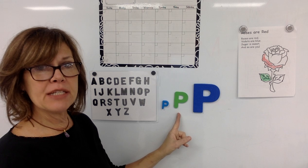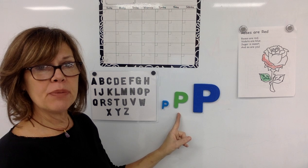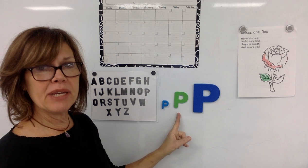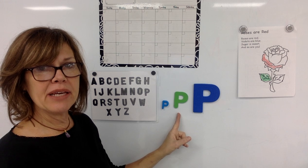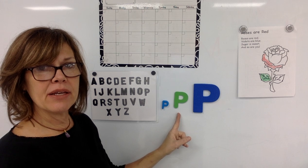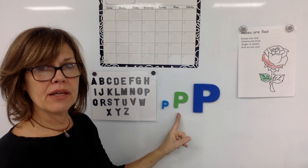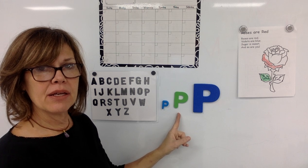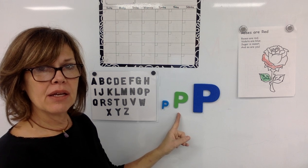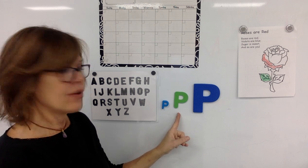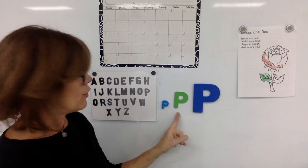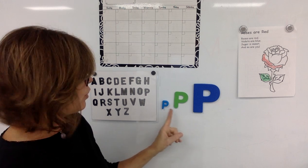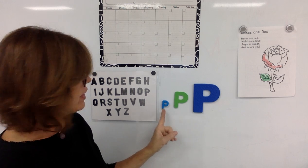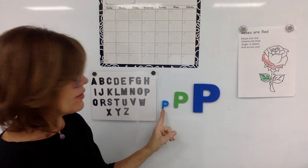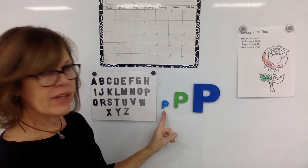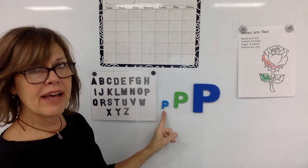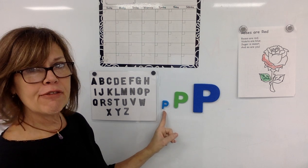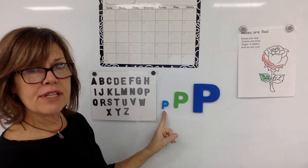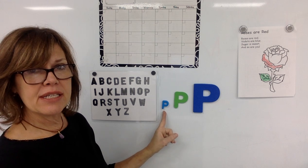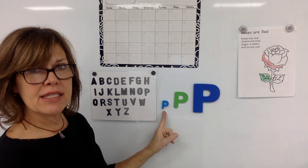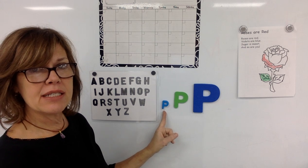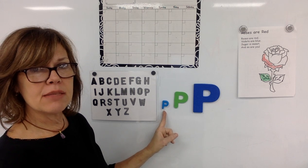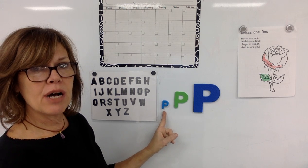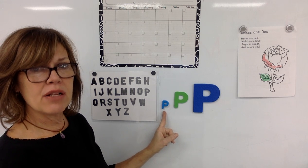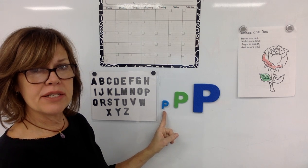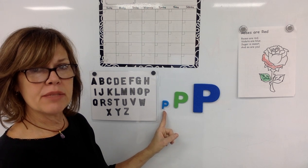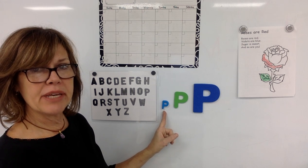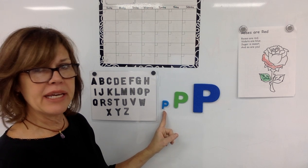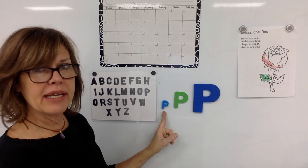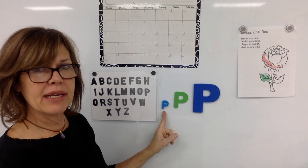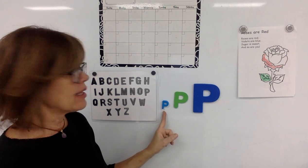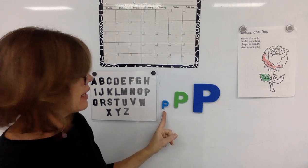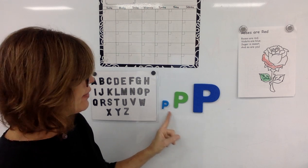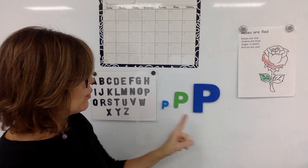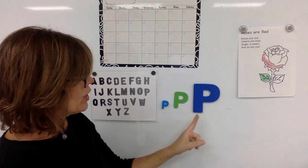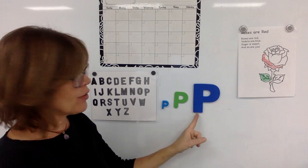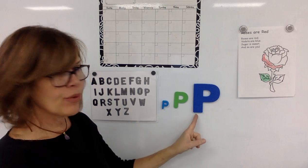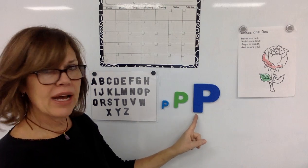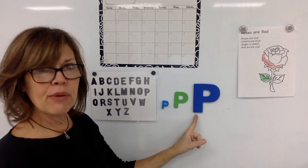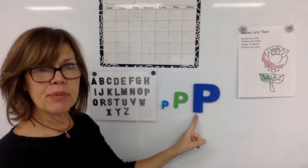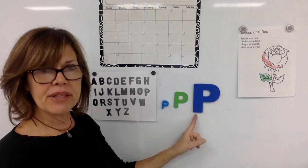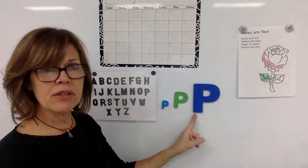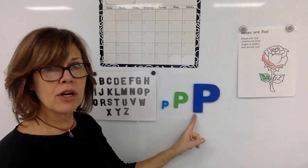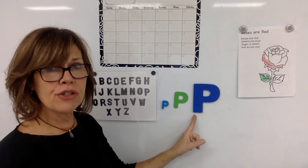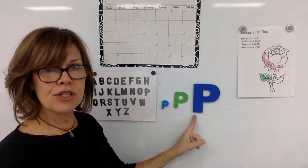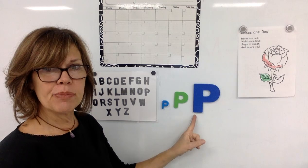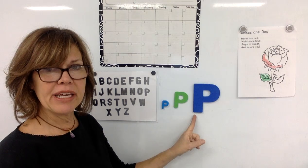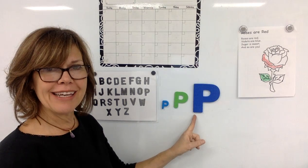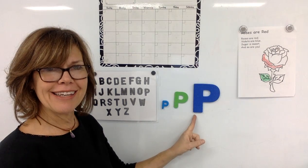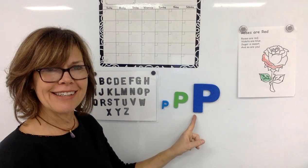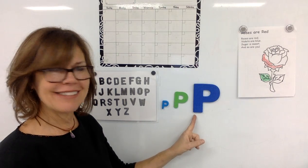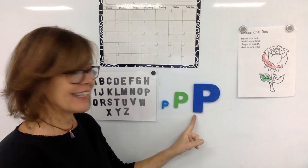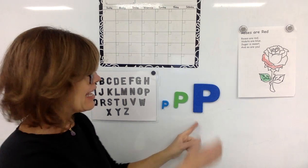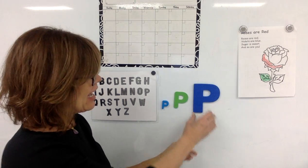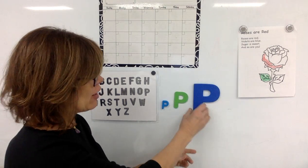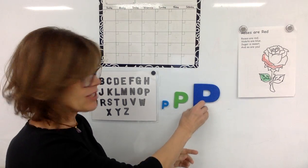P. The one on the left is the smallest P, and the one on the right would be the largest P. I'll take